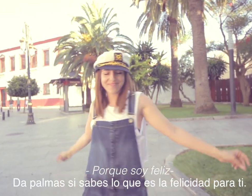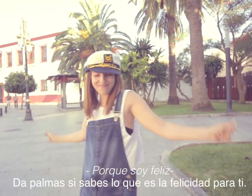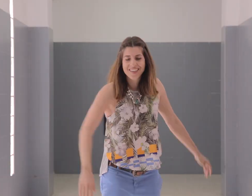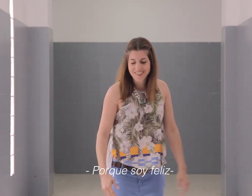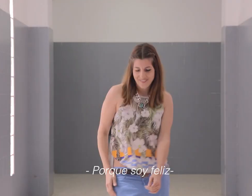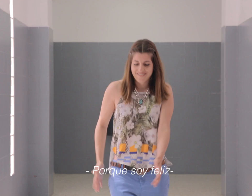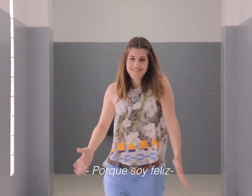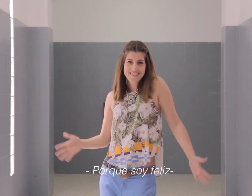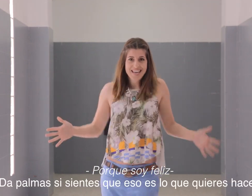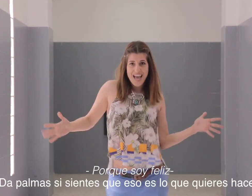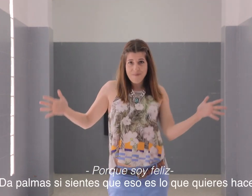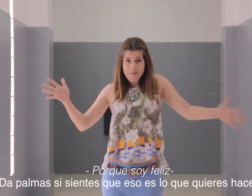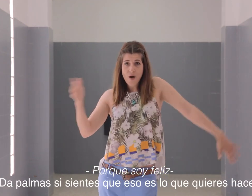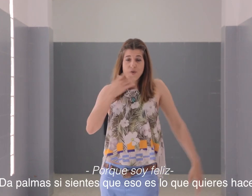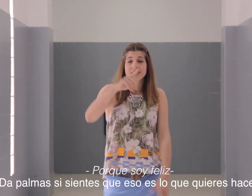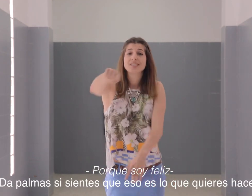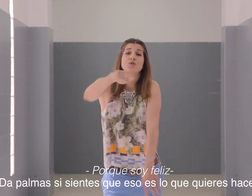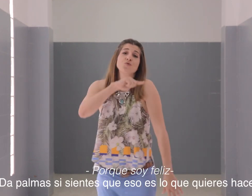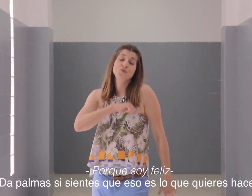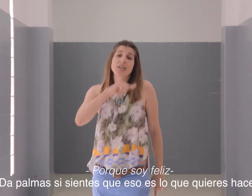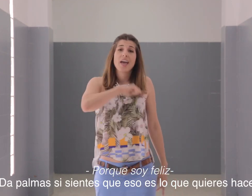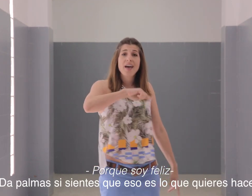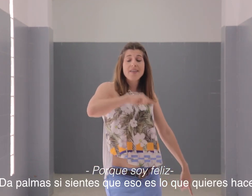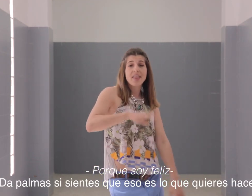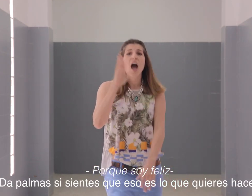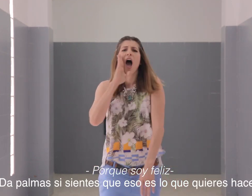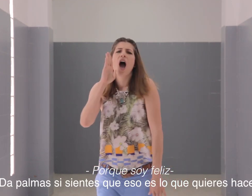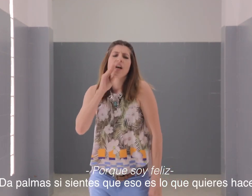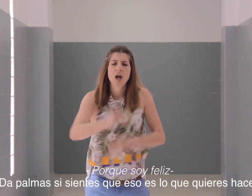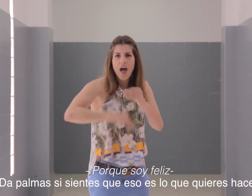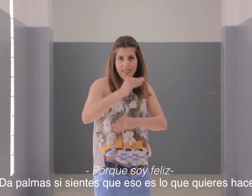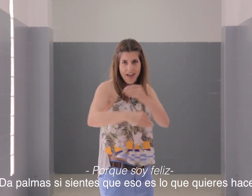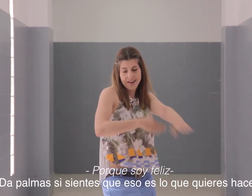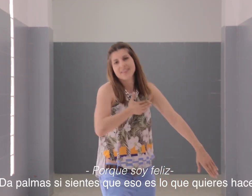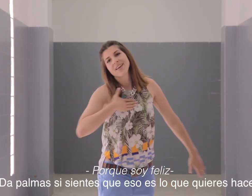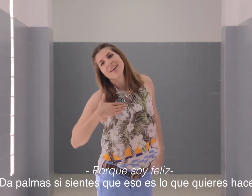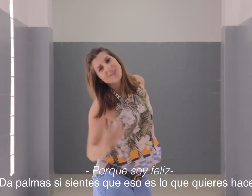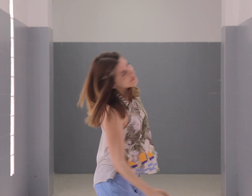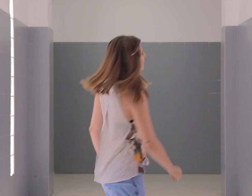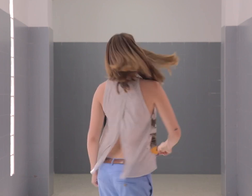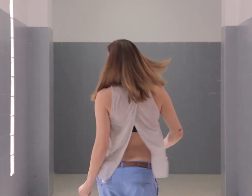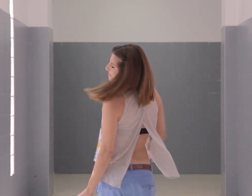Because I'm happy Clap along if you feel like that's what you want to do Bring